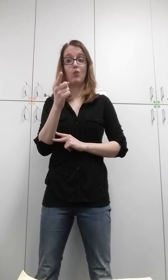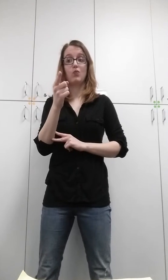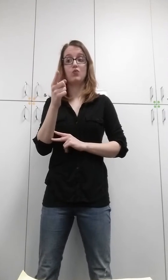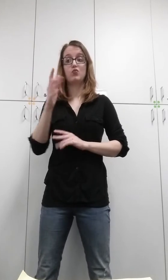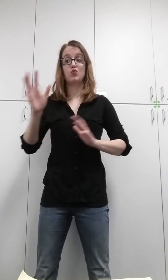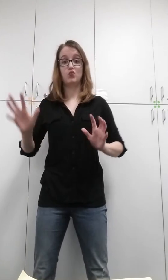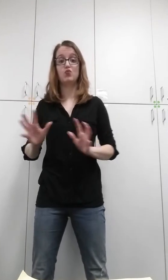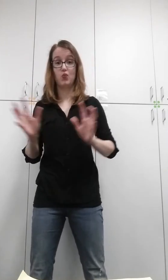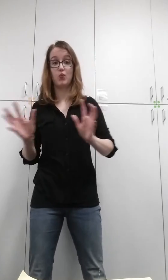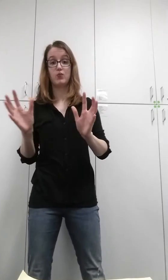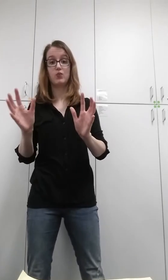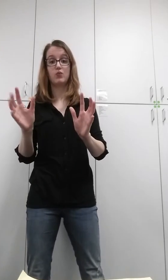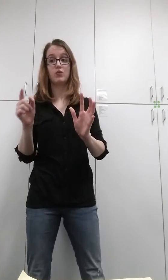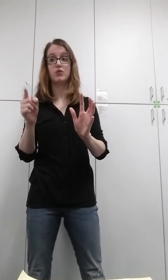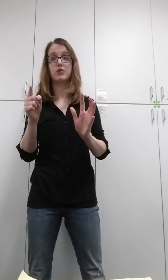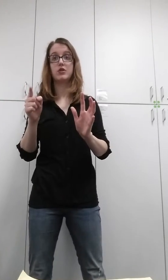Good? Question?